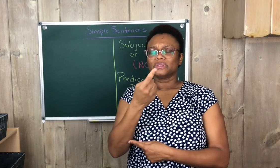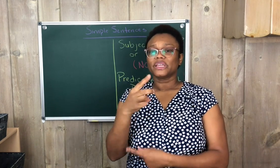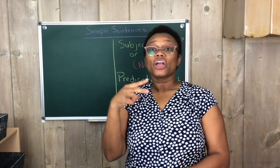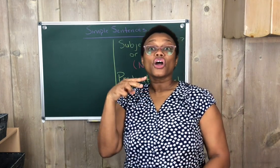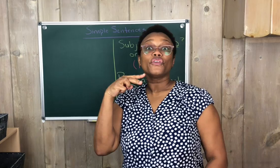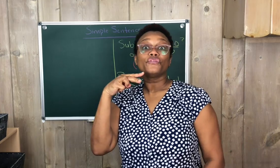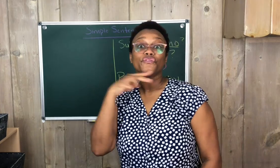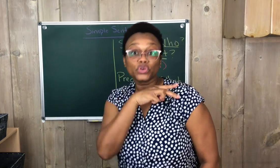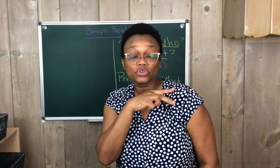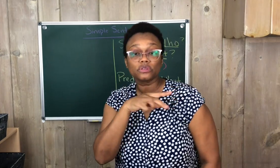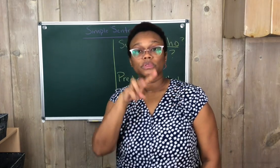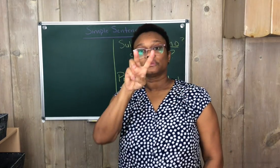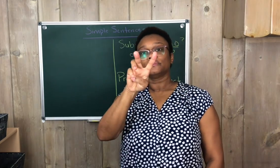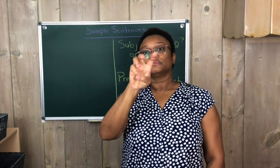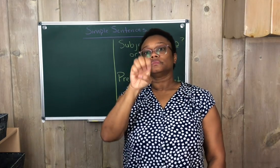It's always going to be a verb.